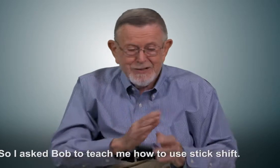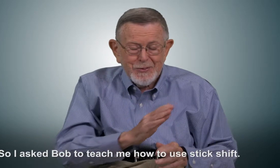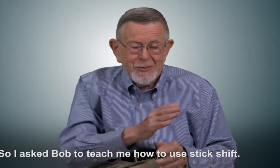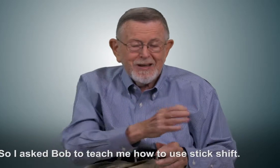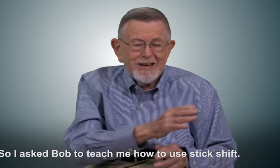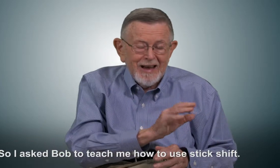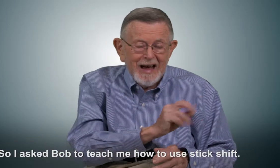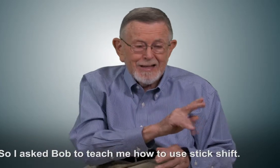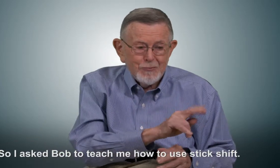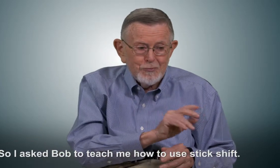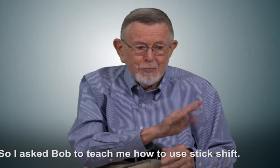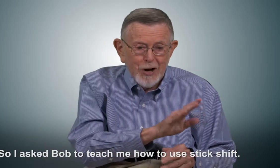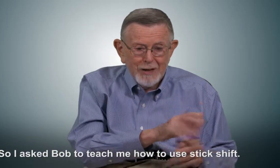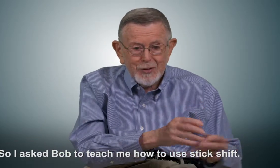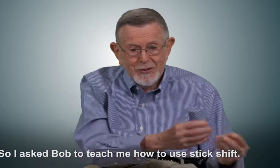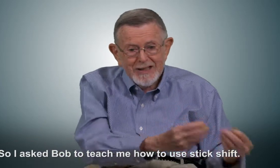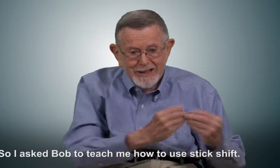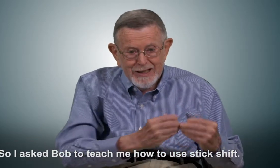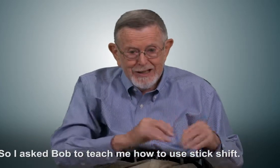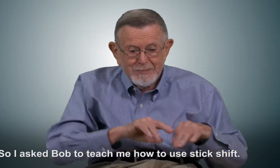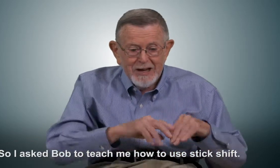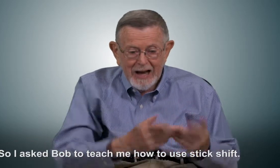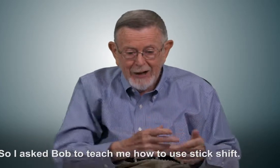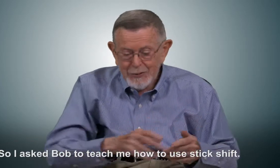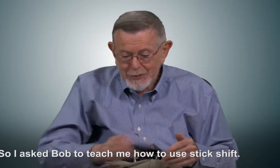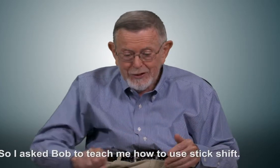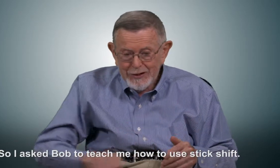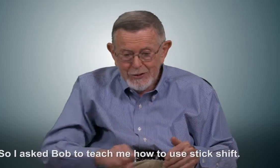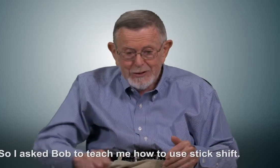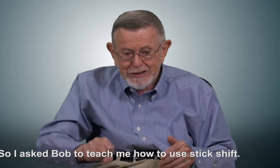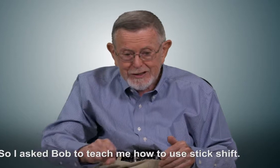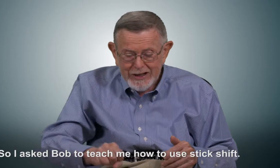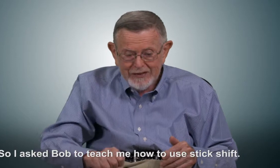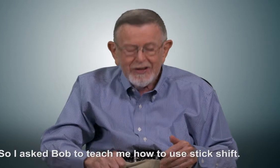to ask the doctor to teach me how to do the shift.